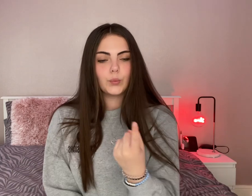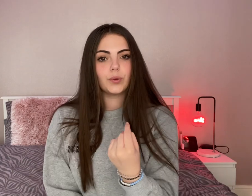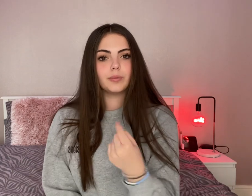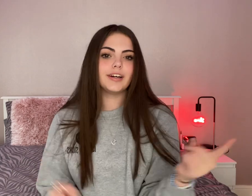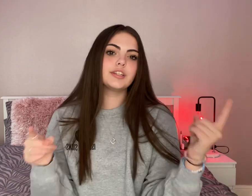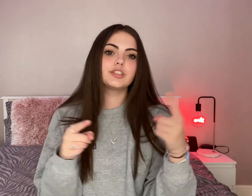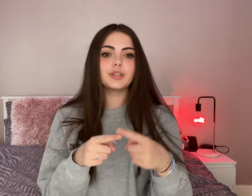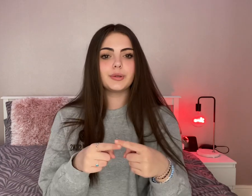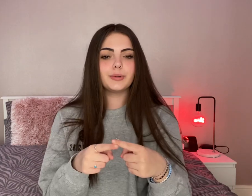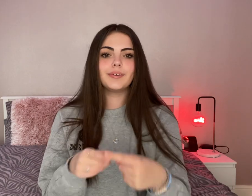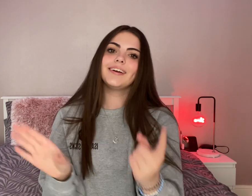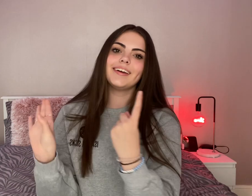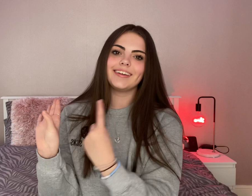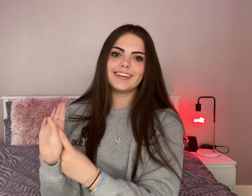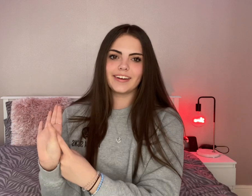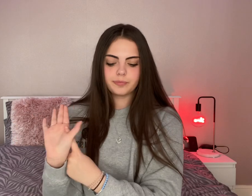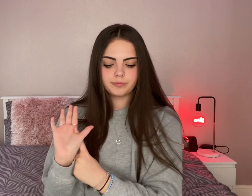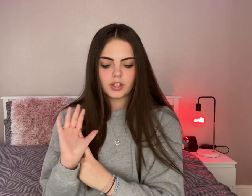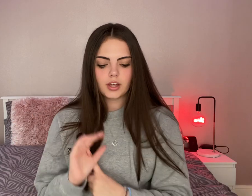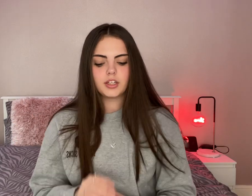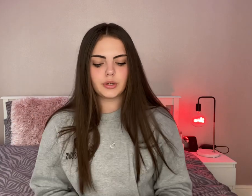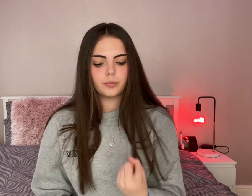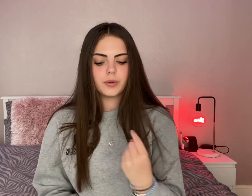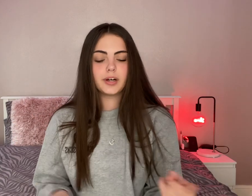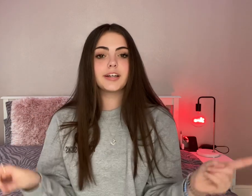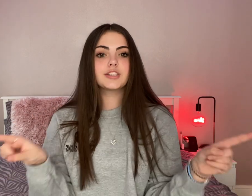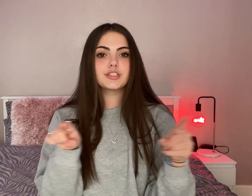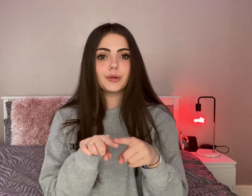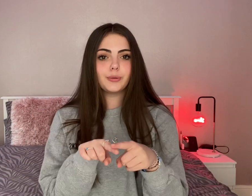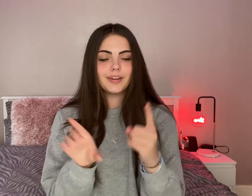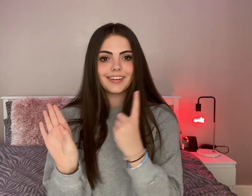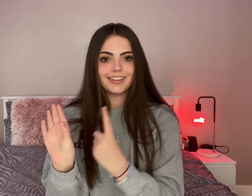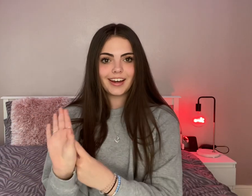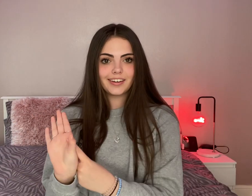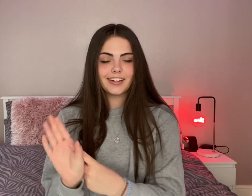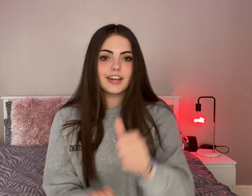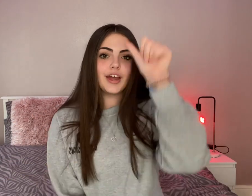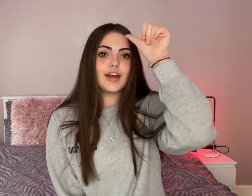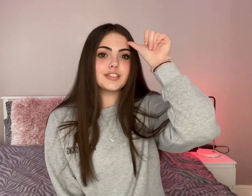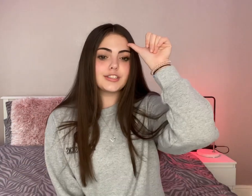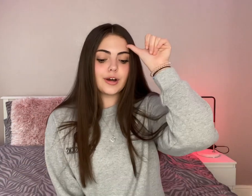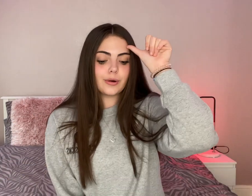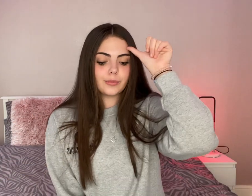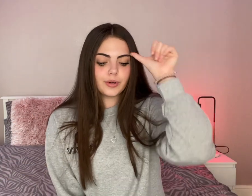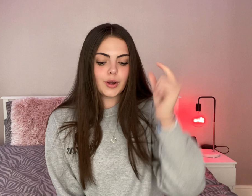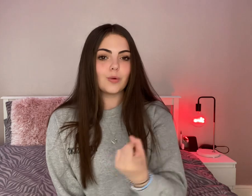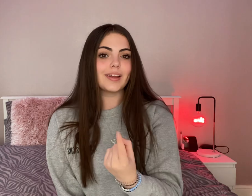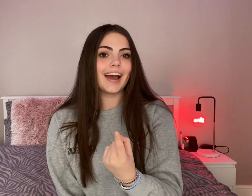We were too young. So we were too young to know we